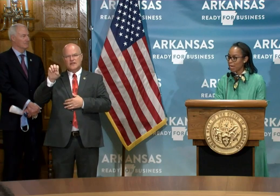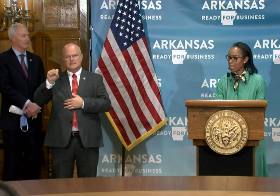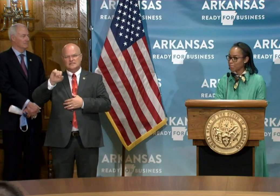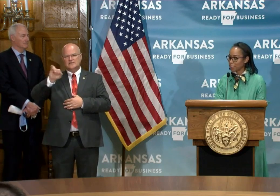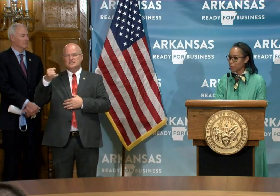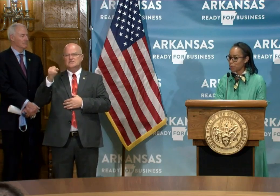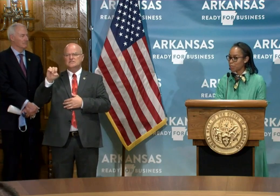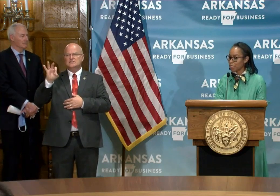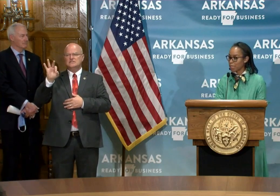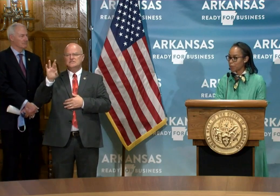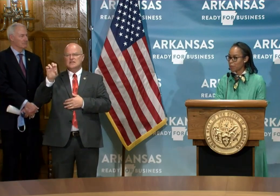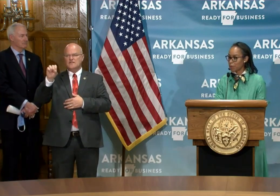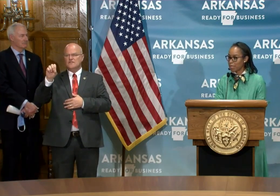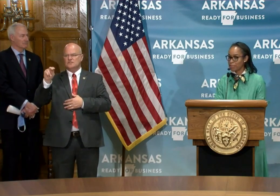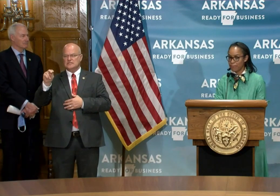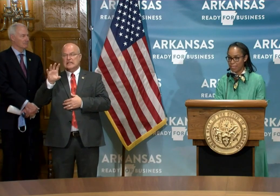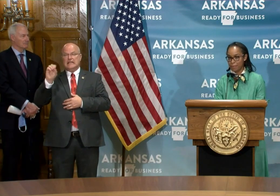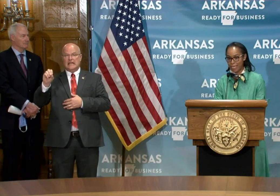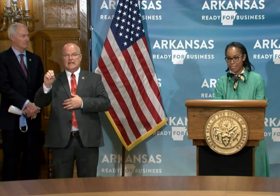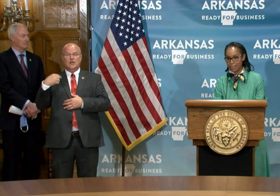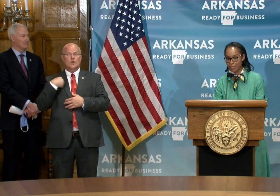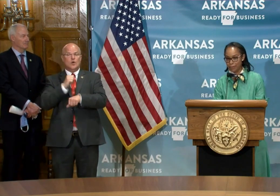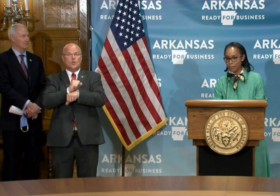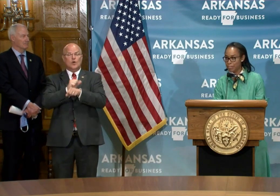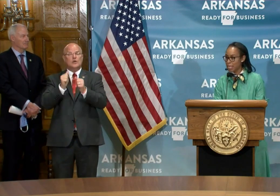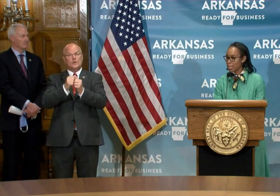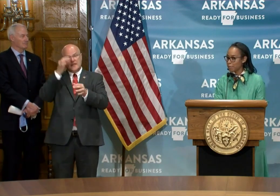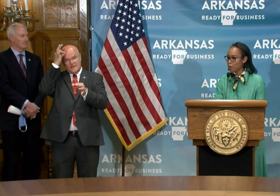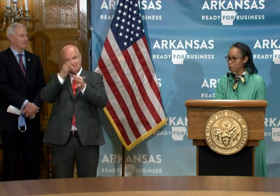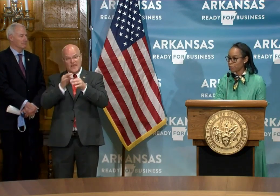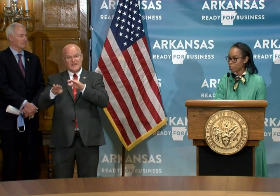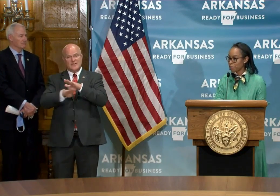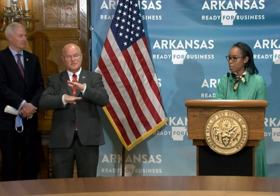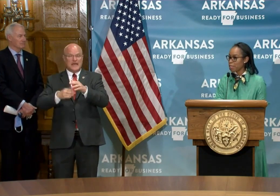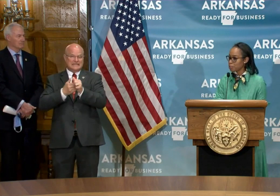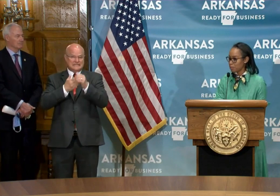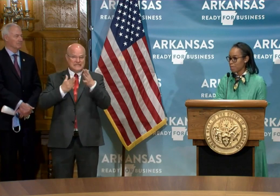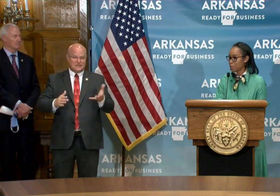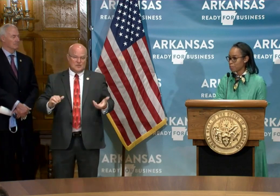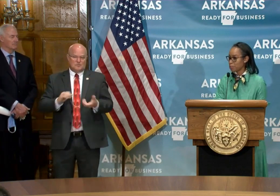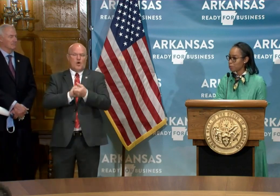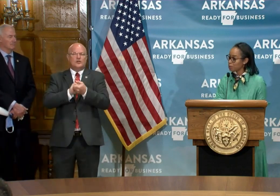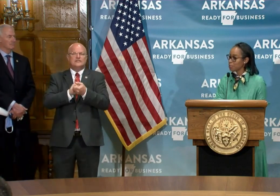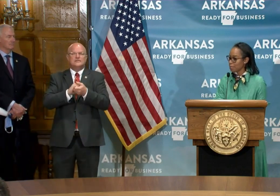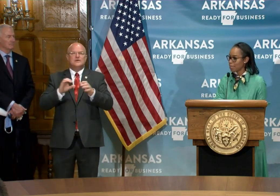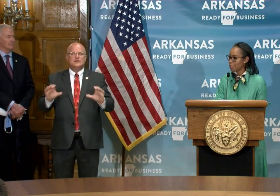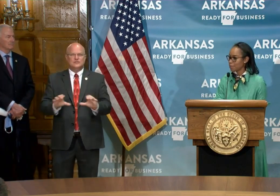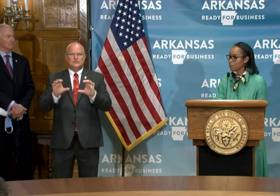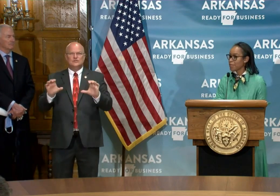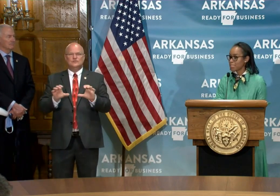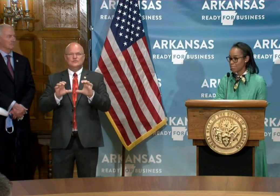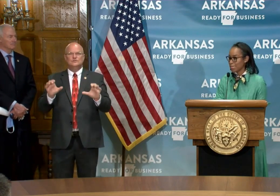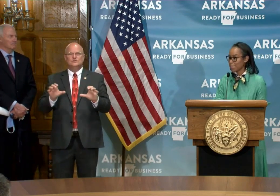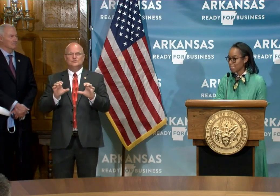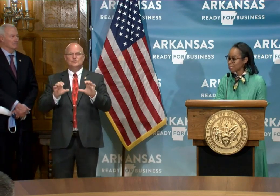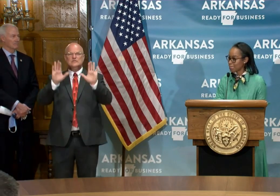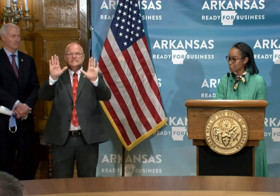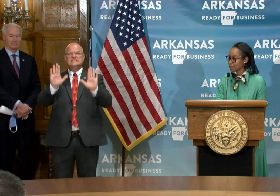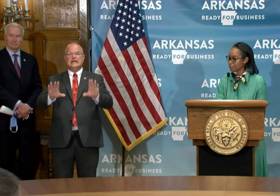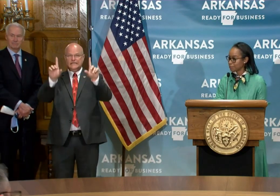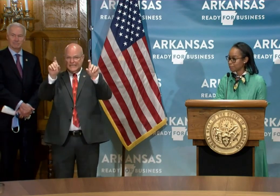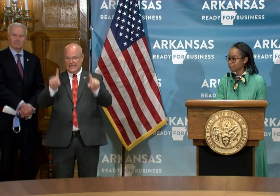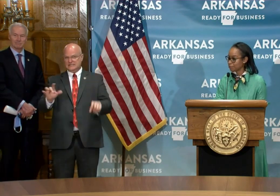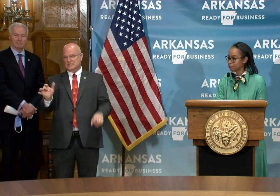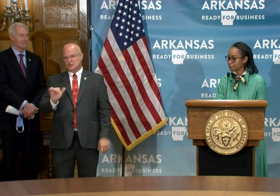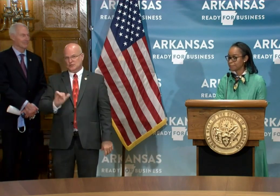County. We're actually working with faith-based leaders in partnership to be able to do Sunday